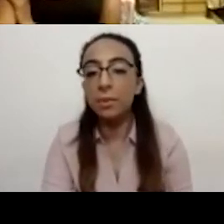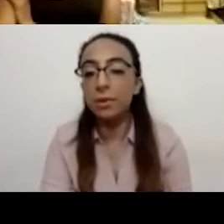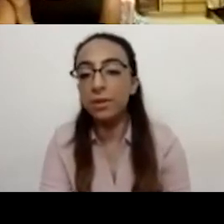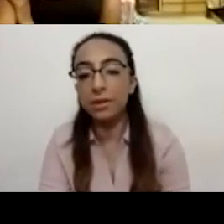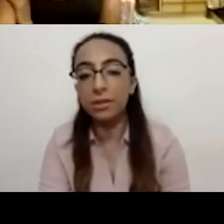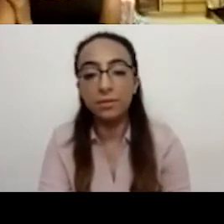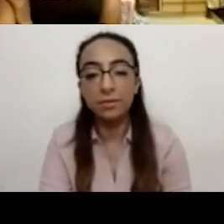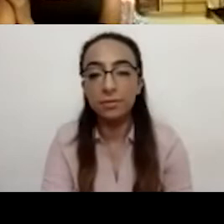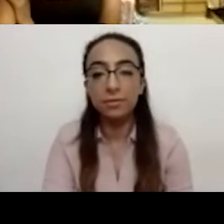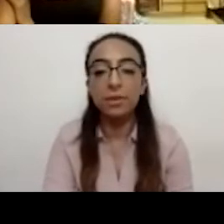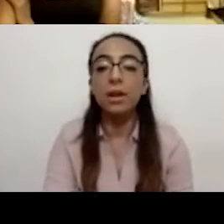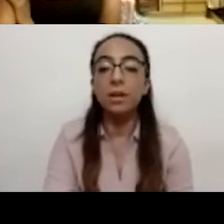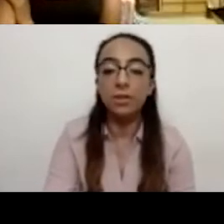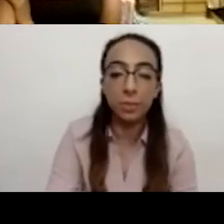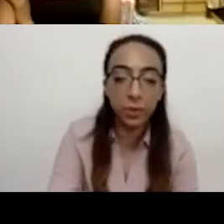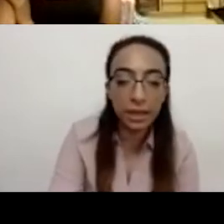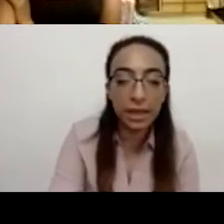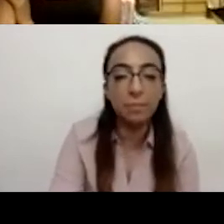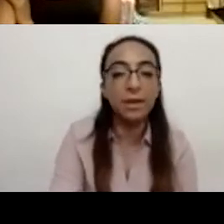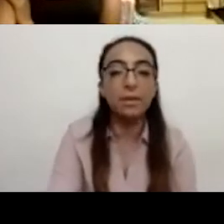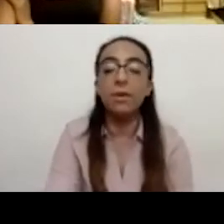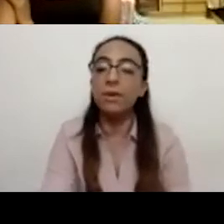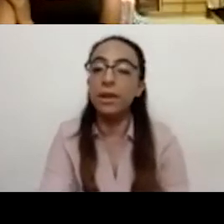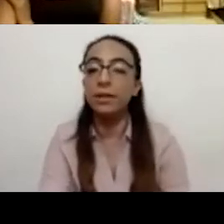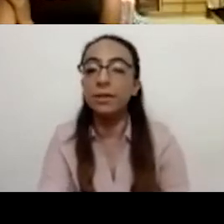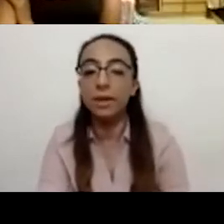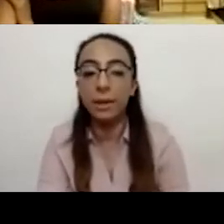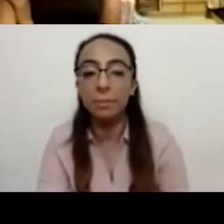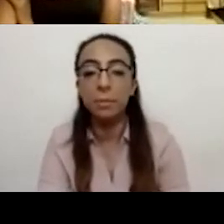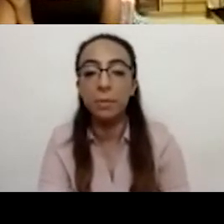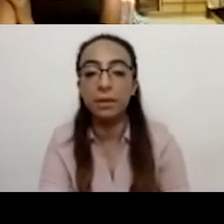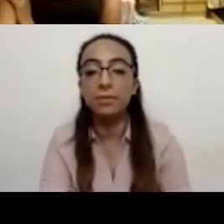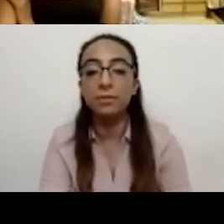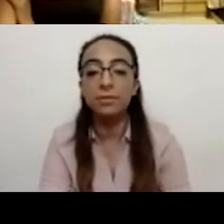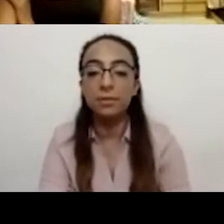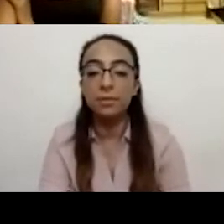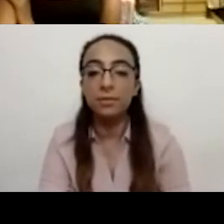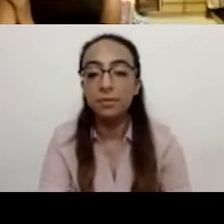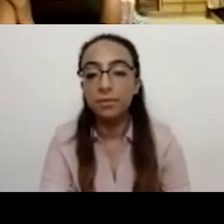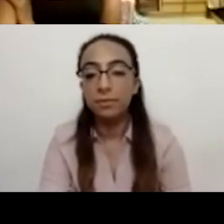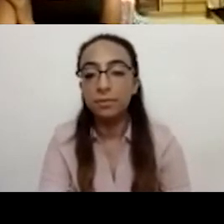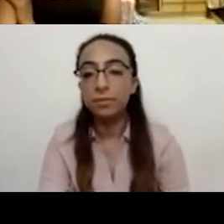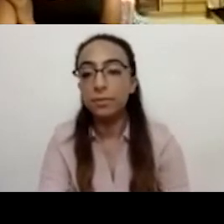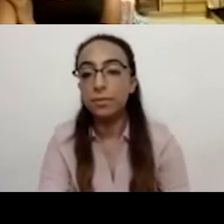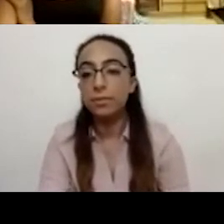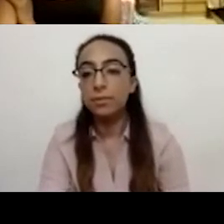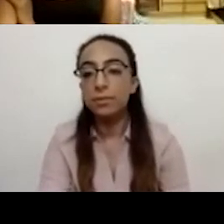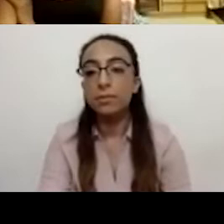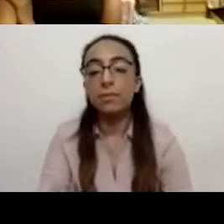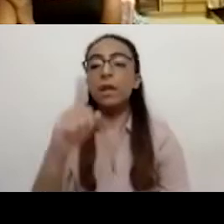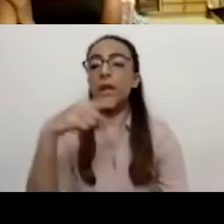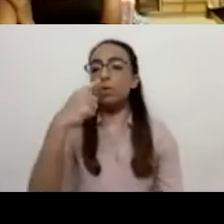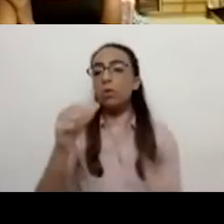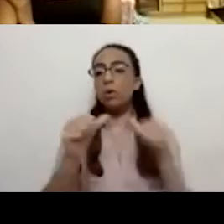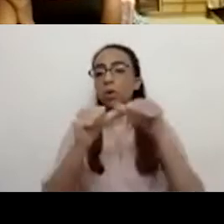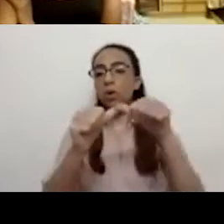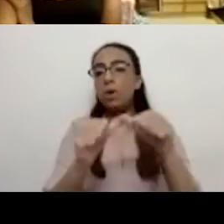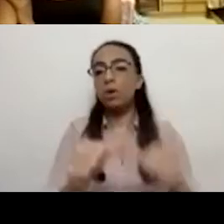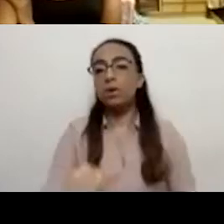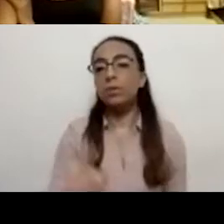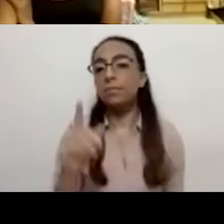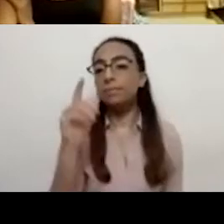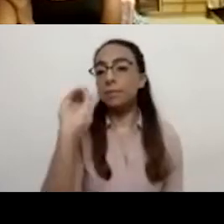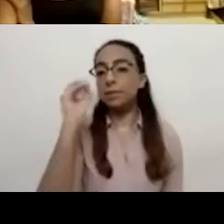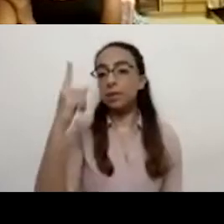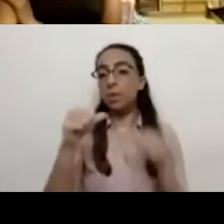Why do you want to learn to communicate better? All right. Okay. One. I think I